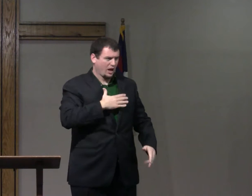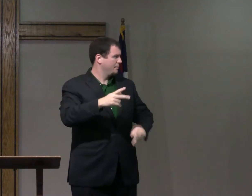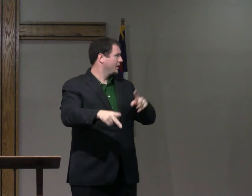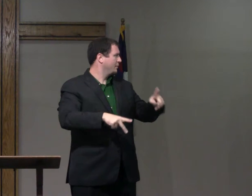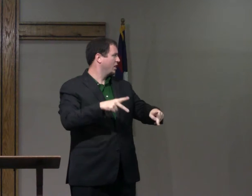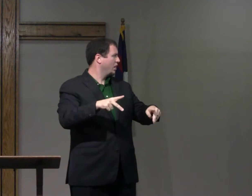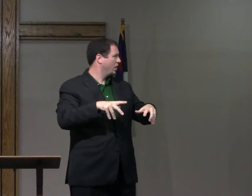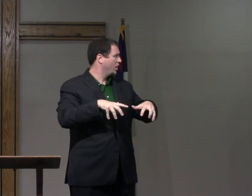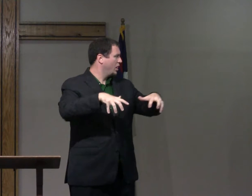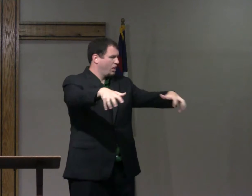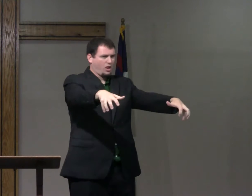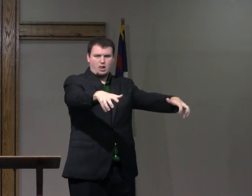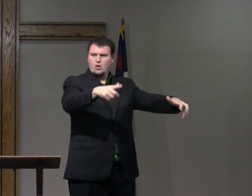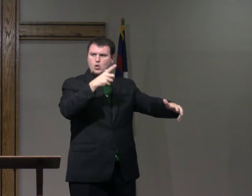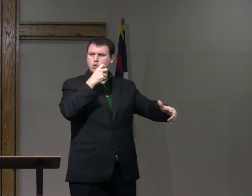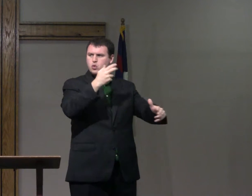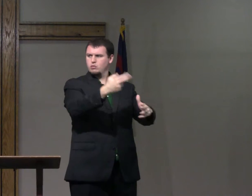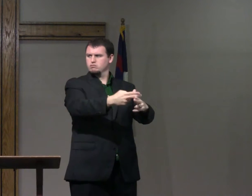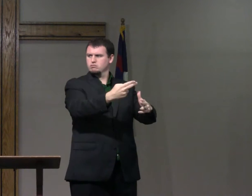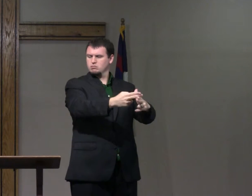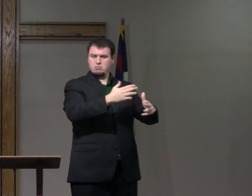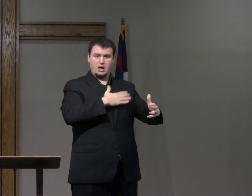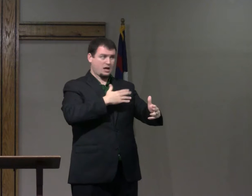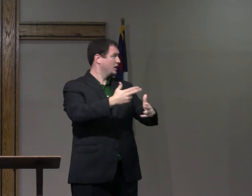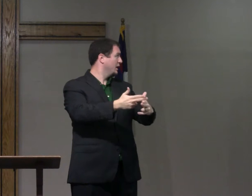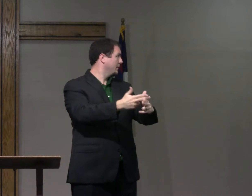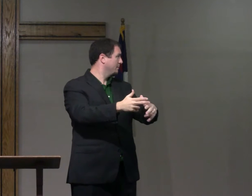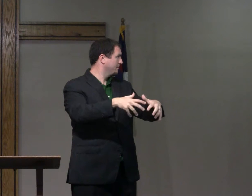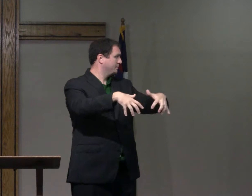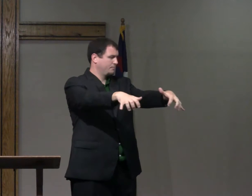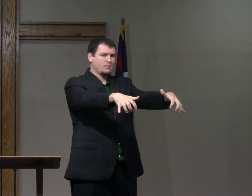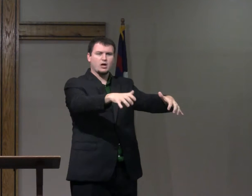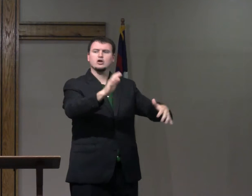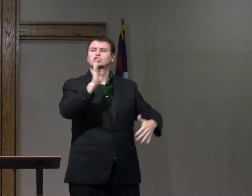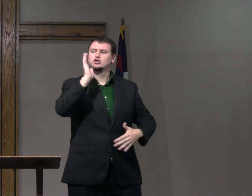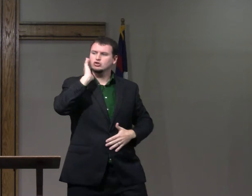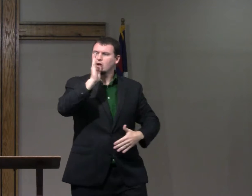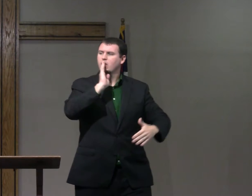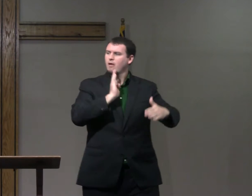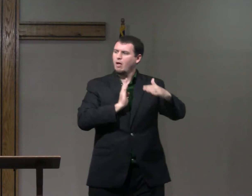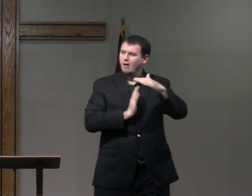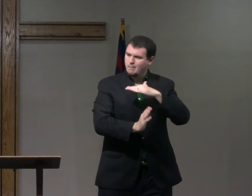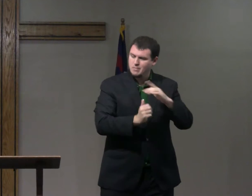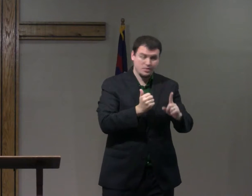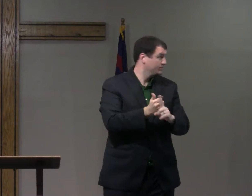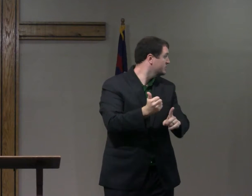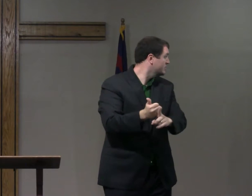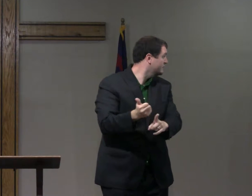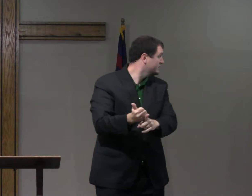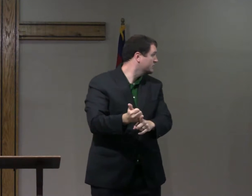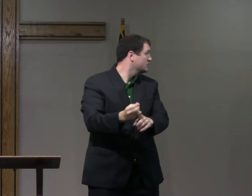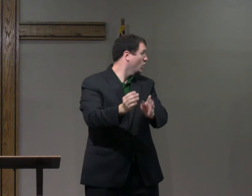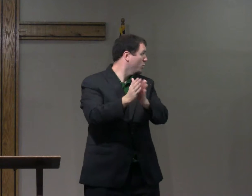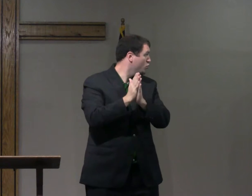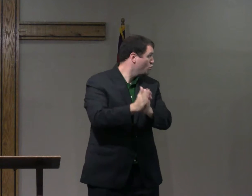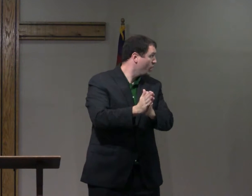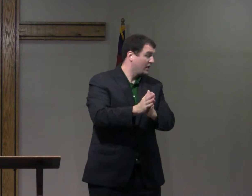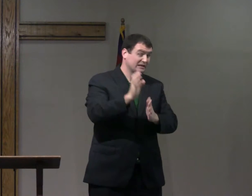If my people, which are called by my name, shall humble themselves and pray